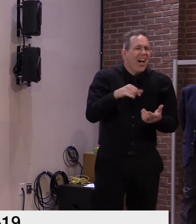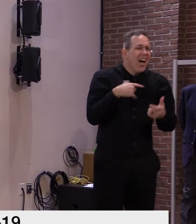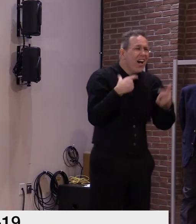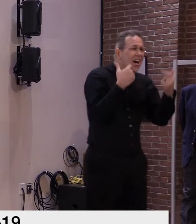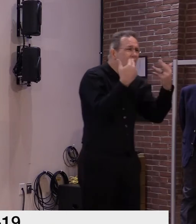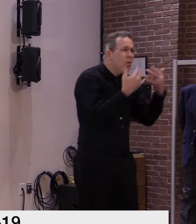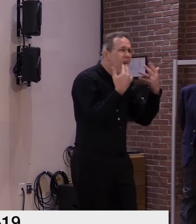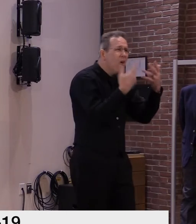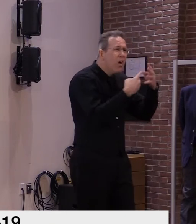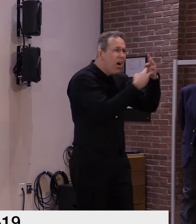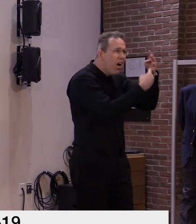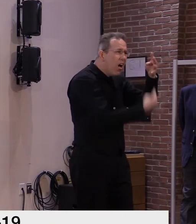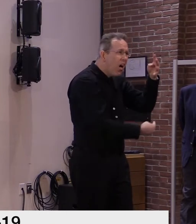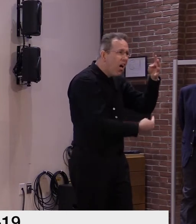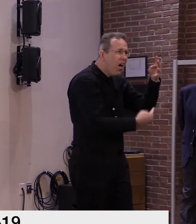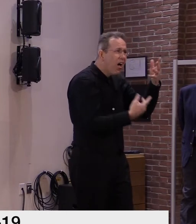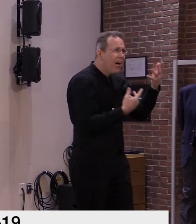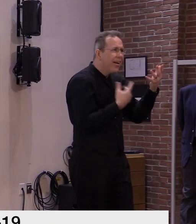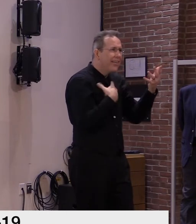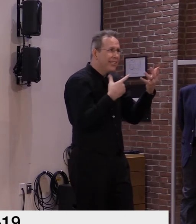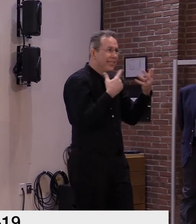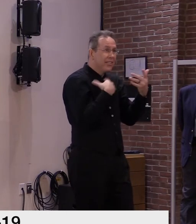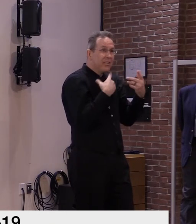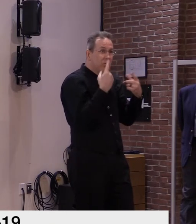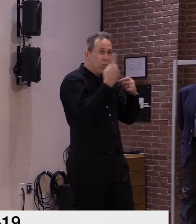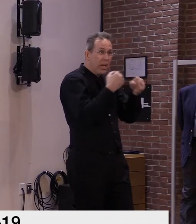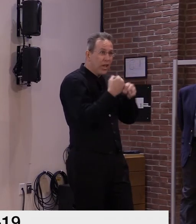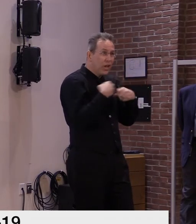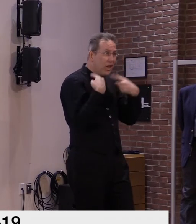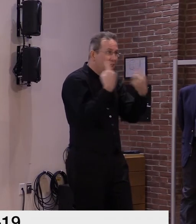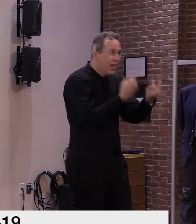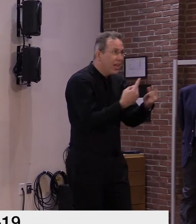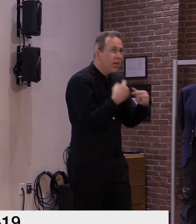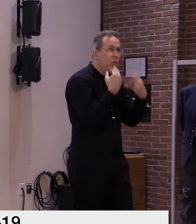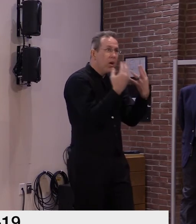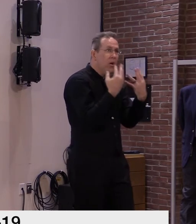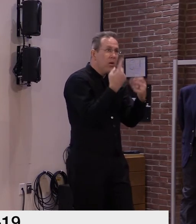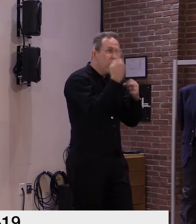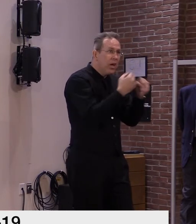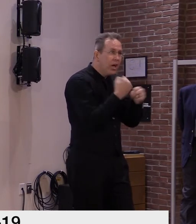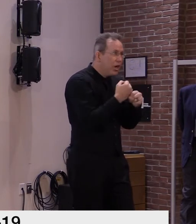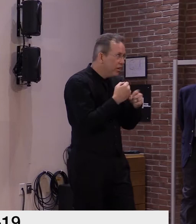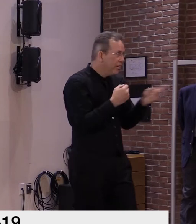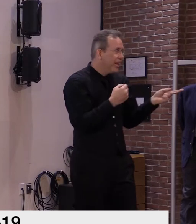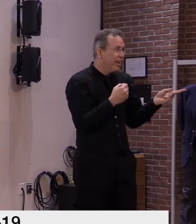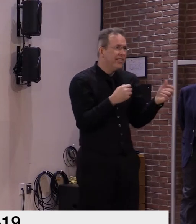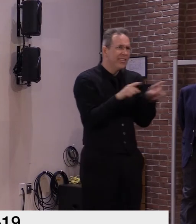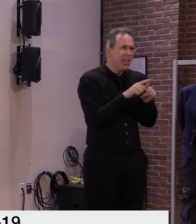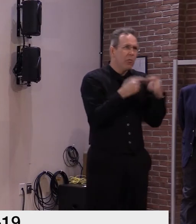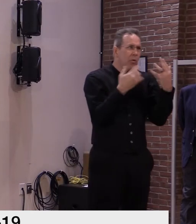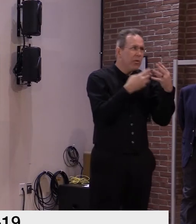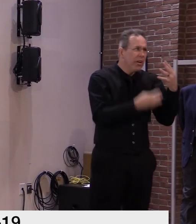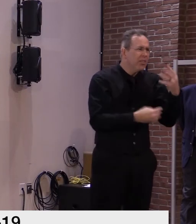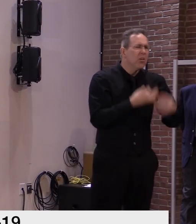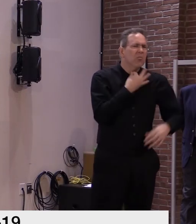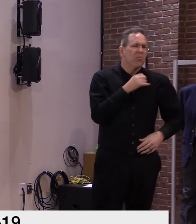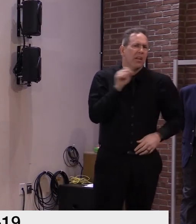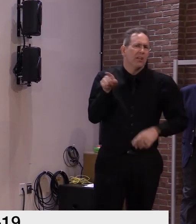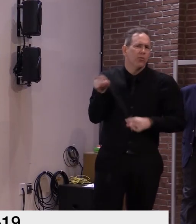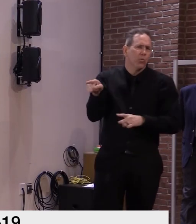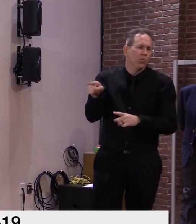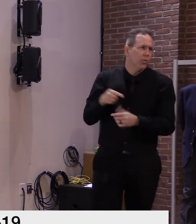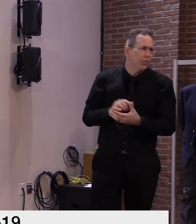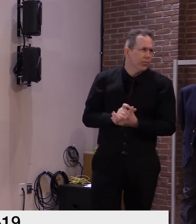you want to address it, given today's themes, separately, kids and teens, to recover from the mental health impact of this pandemic? Yeah, that's